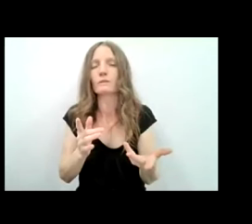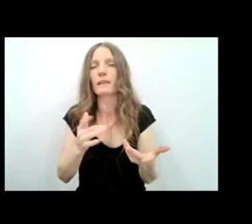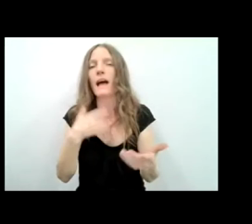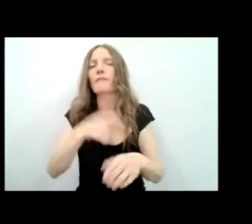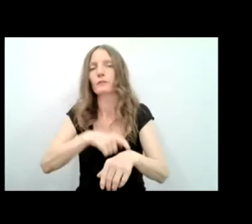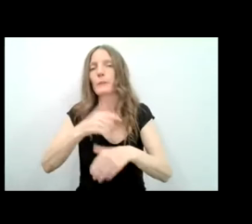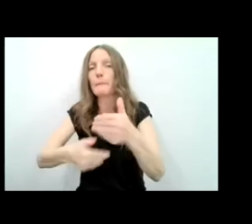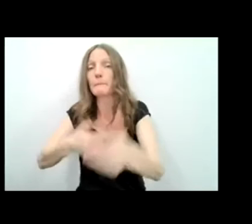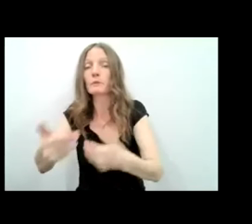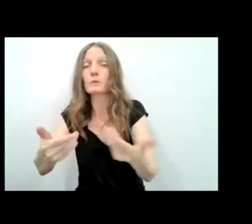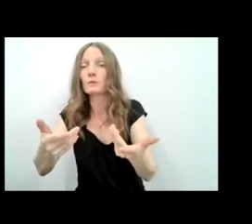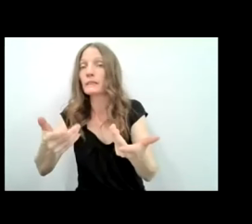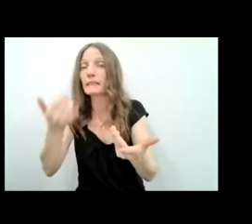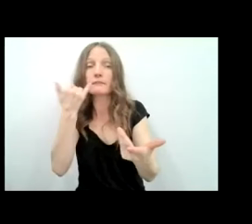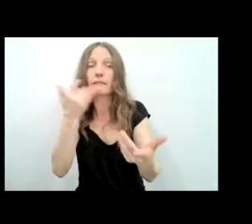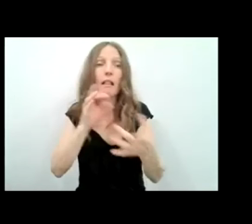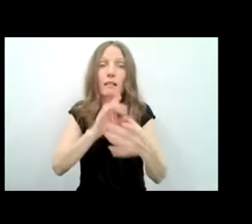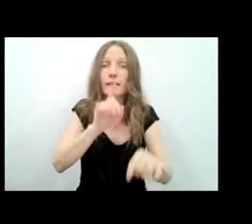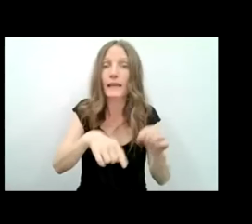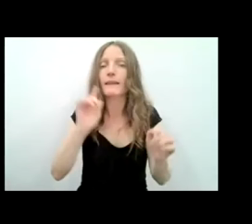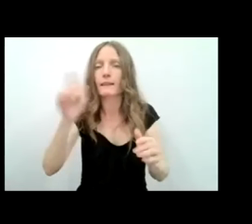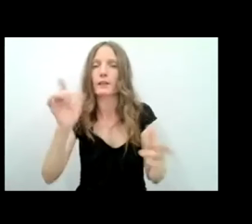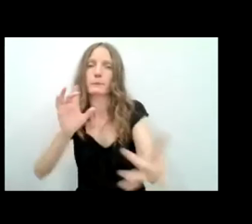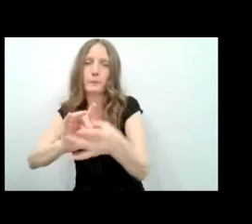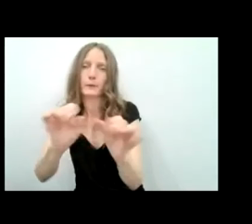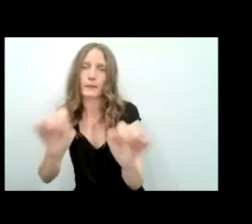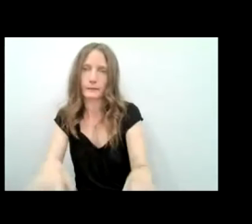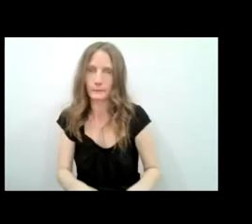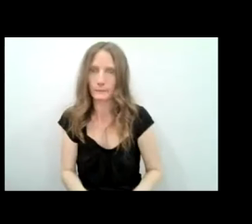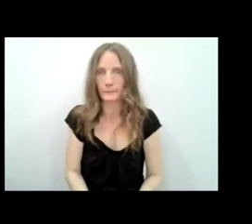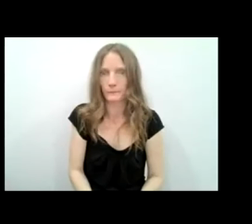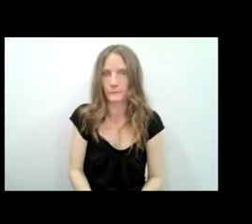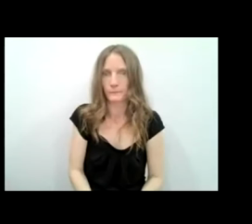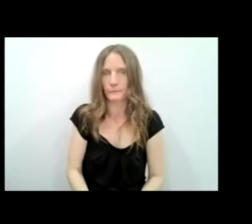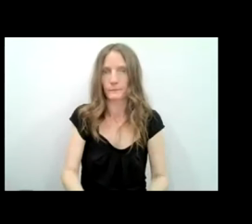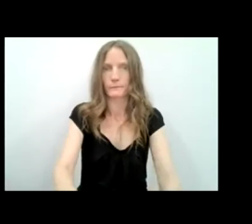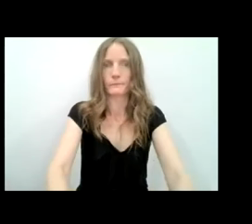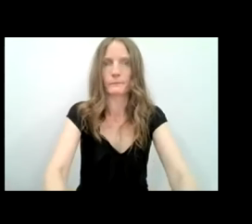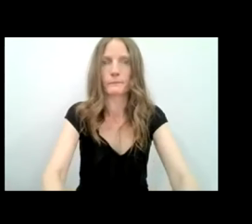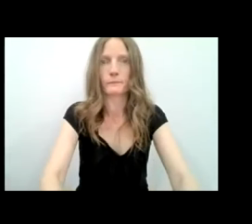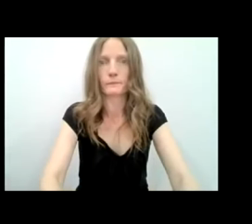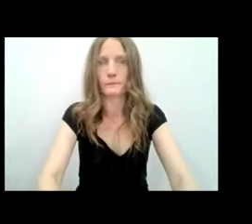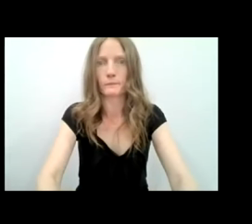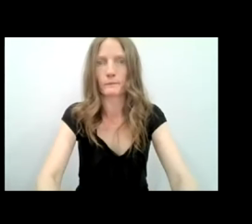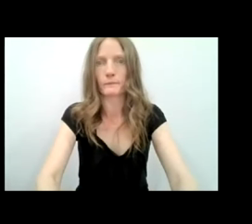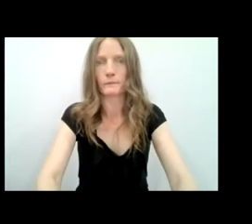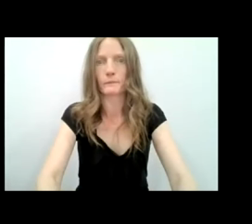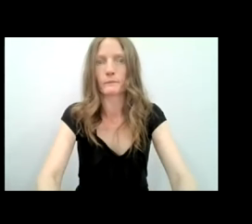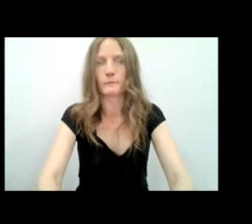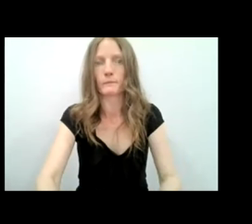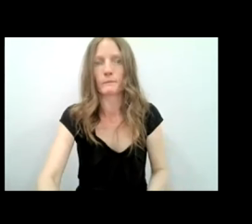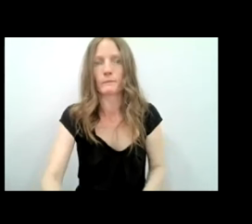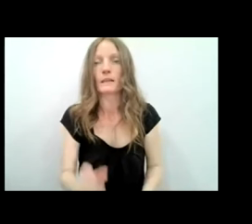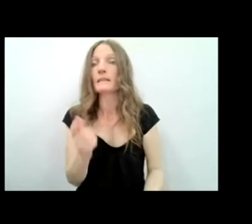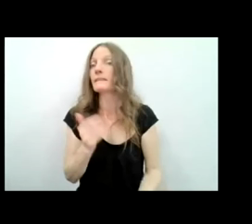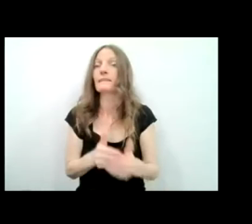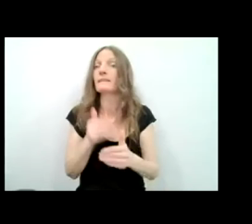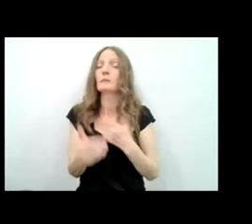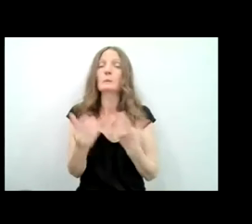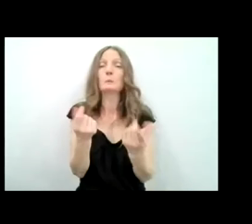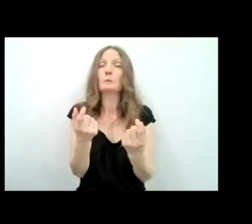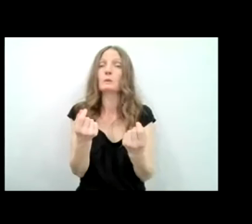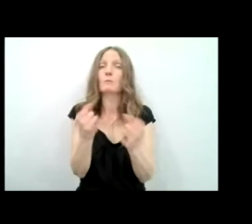anyways, the next activity we're going to get into is we're going to be pushing everyone off into breakout groups. And on your phone, you'll